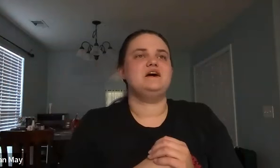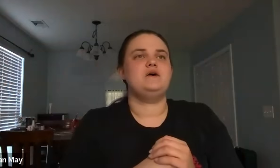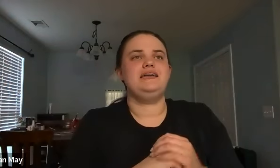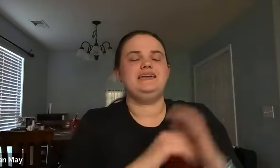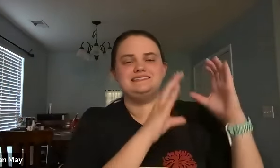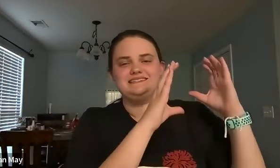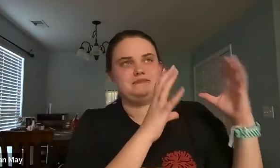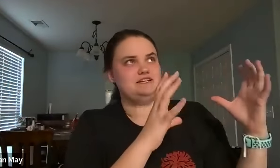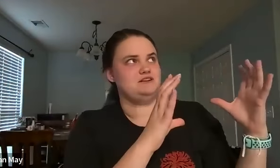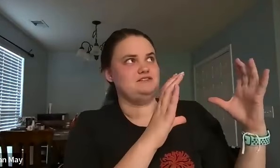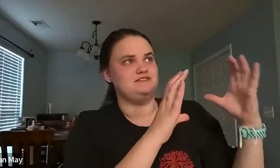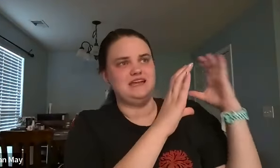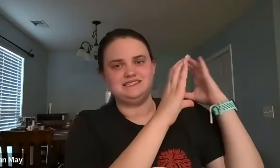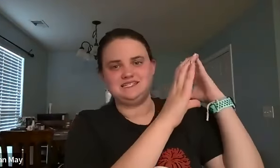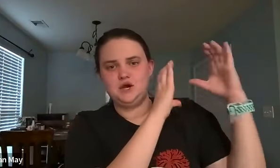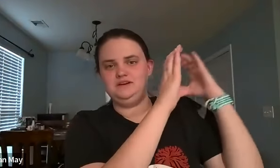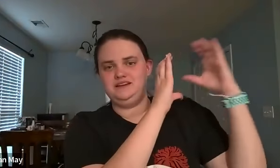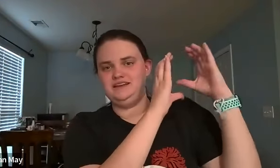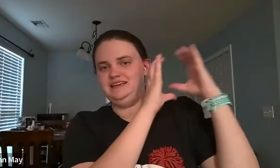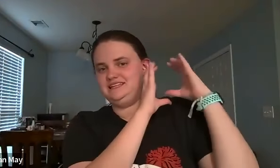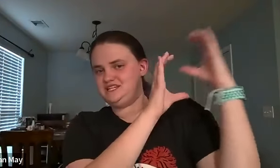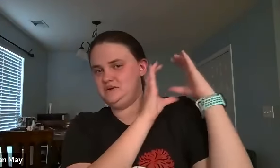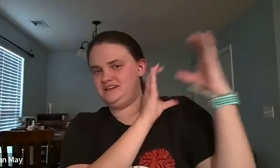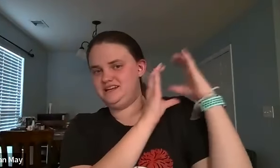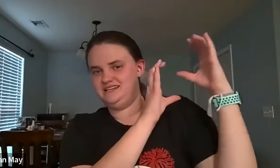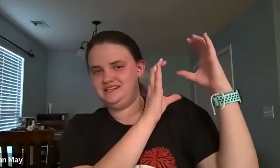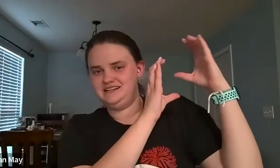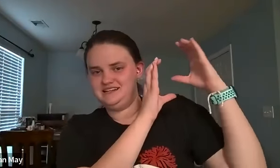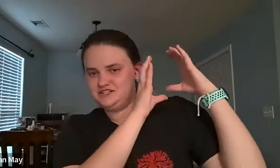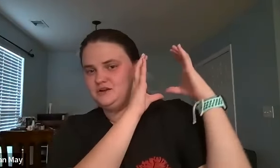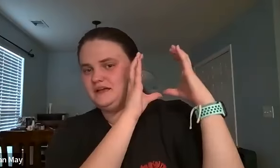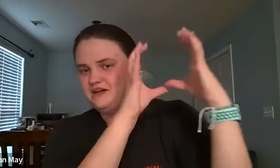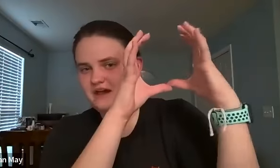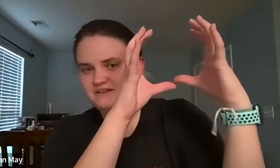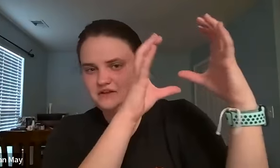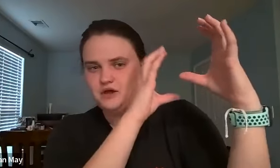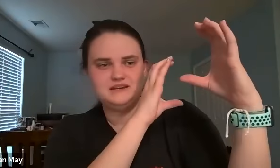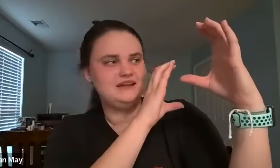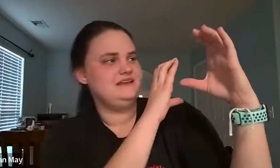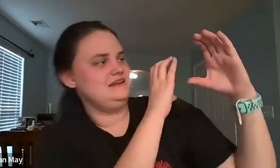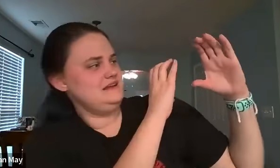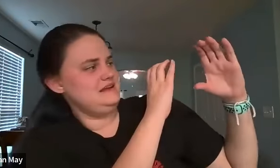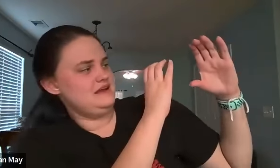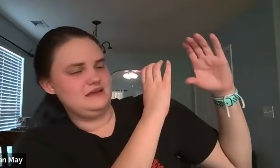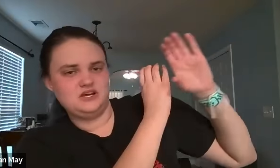so it's making sure I do this right. It's coconut, like it's coconut. So you know, like how you have like the coconut. I'm trying to